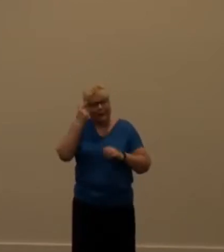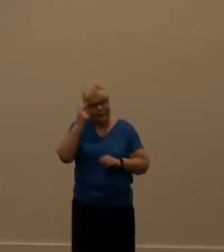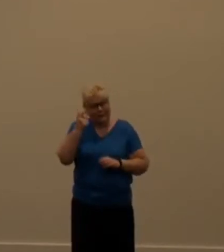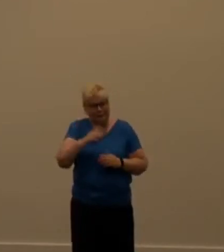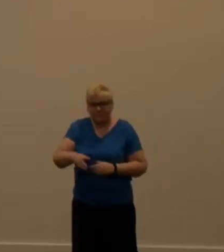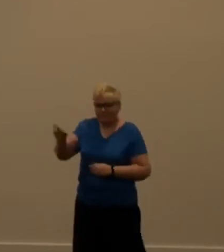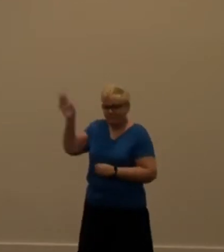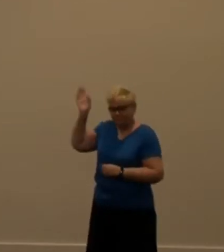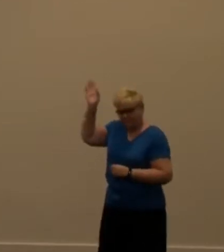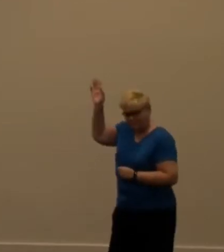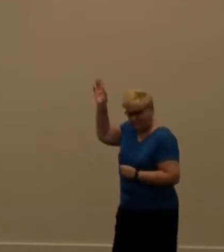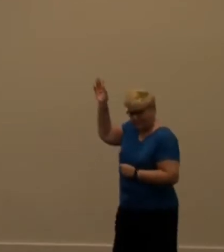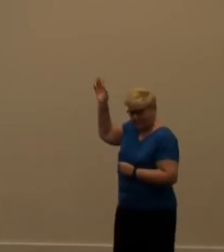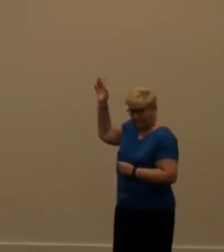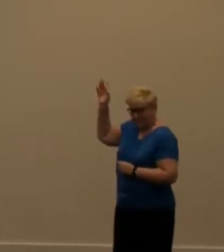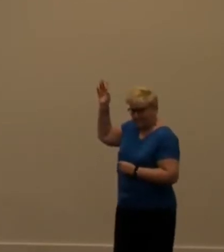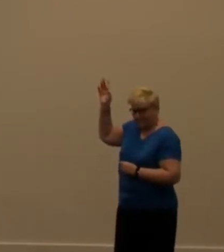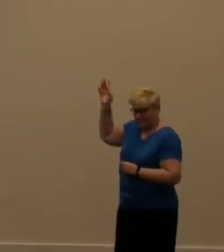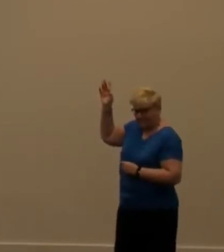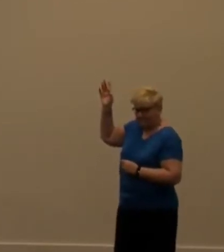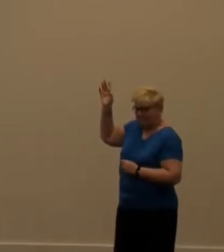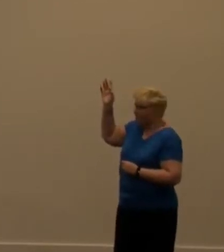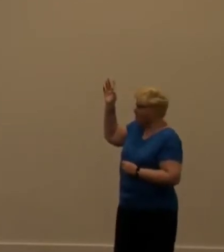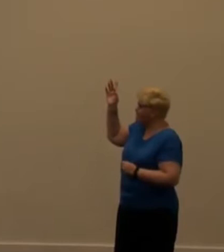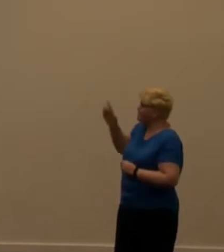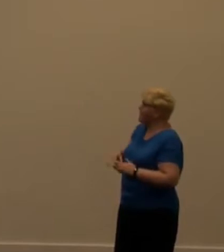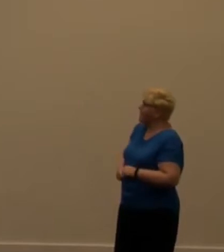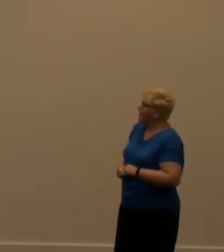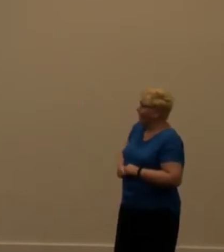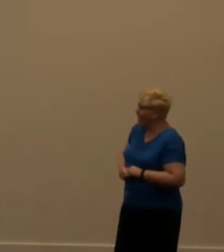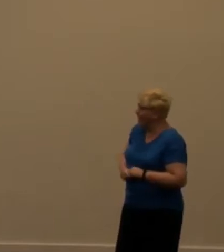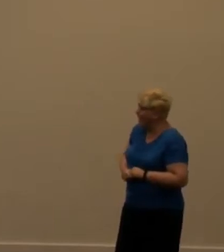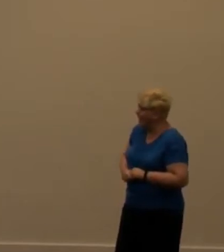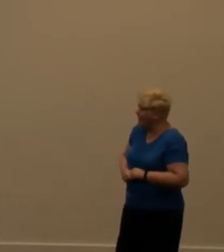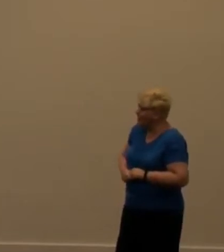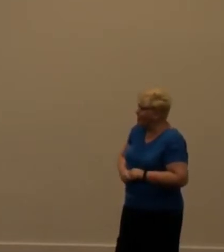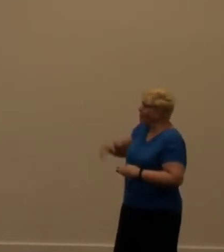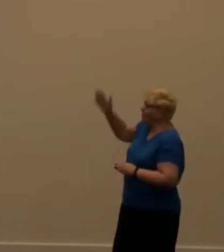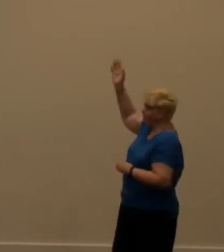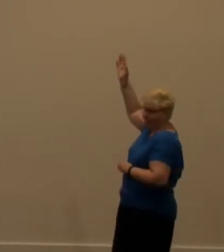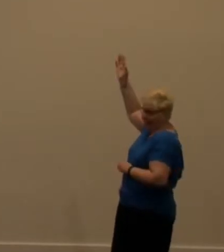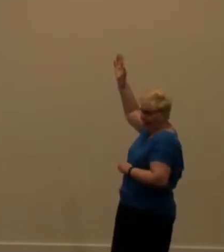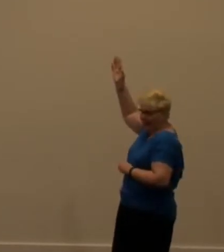gunsti eller gunstina teha, gunst on gunstis gunstinaha. Yeah, I apologize for that.